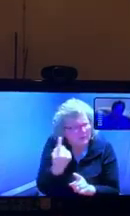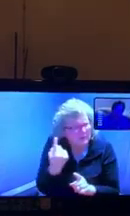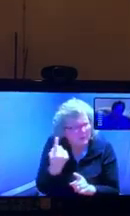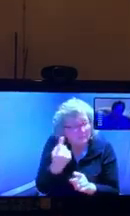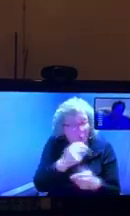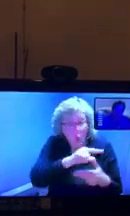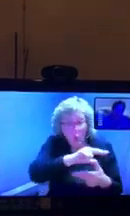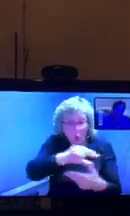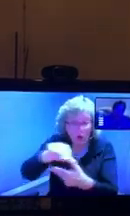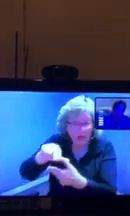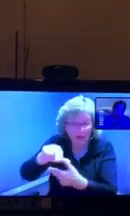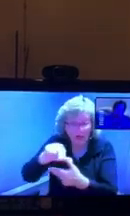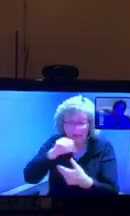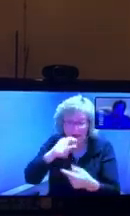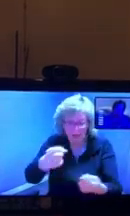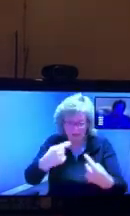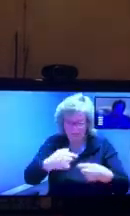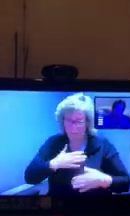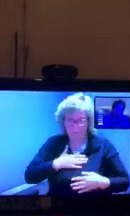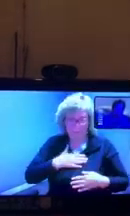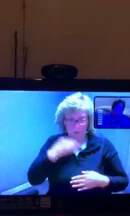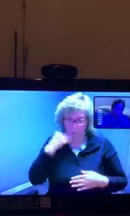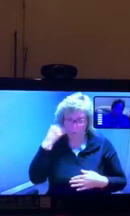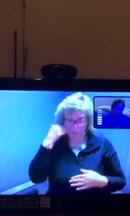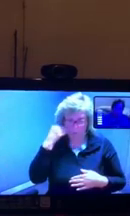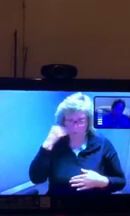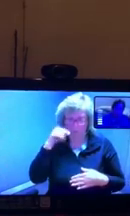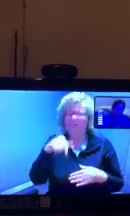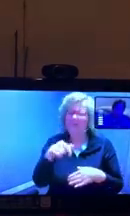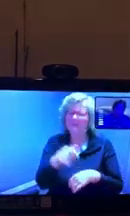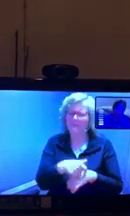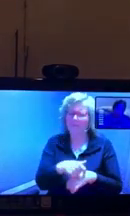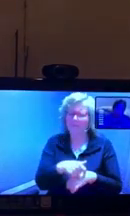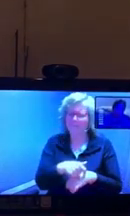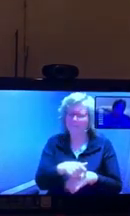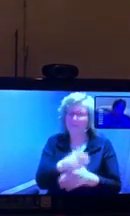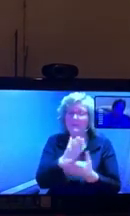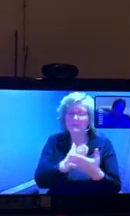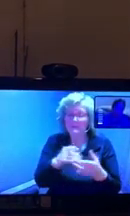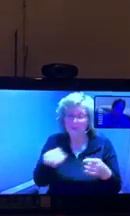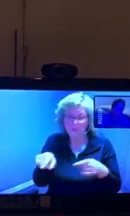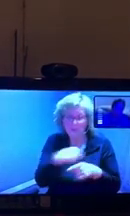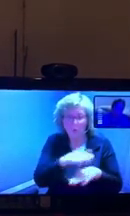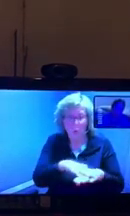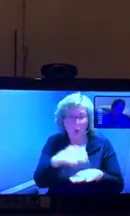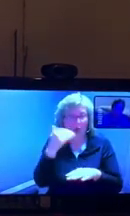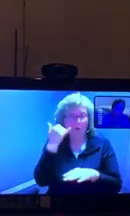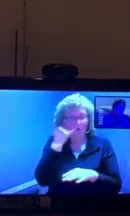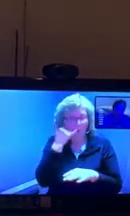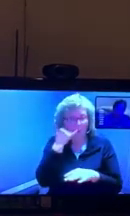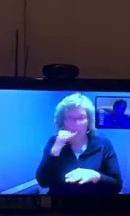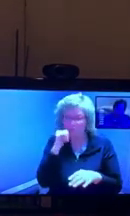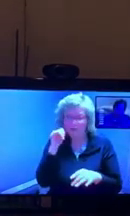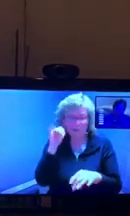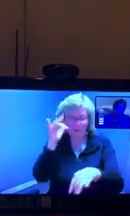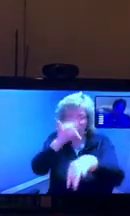didn't come to my house this time. Some of you listening on this phone, the hurricane didn't come to your house this